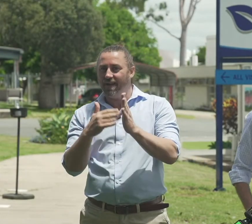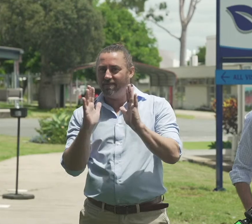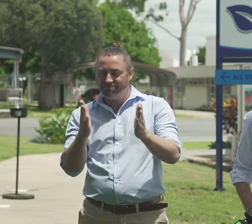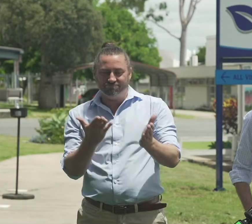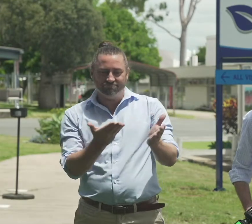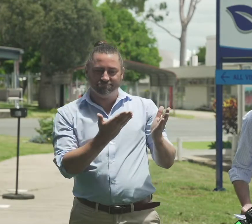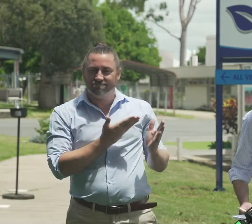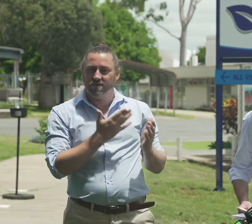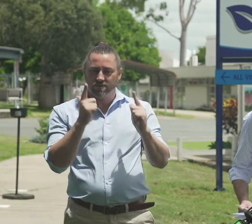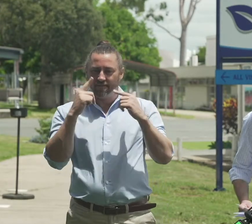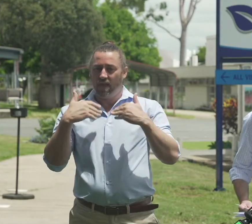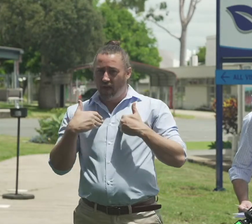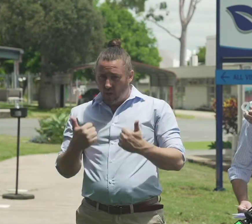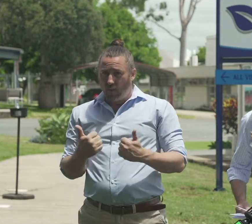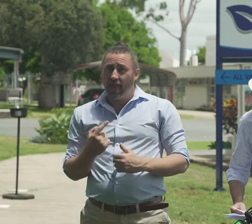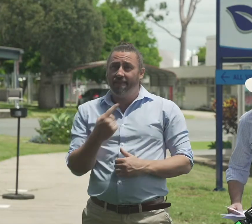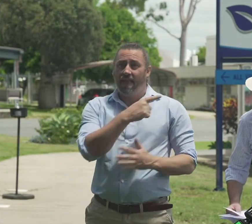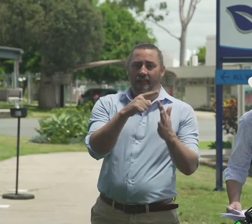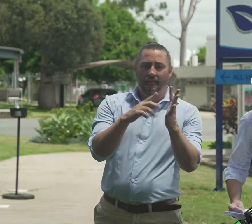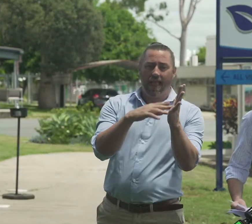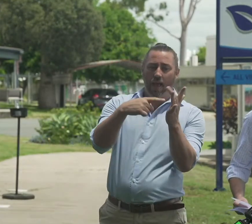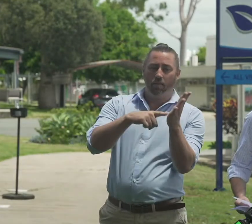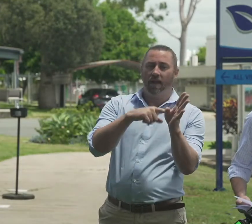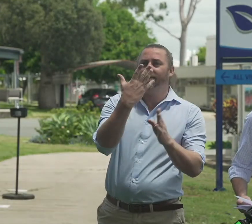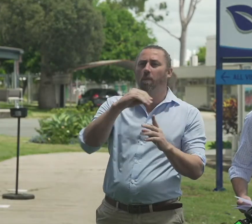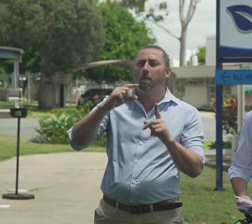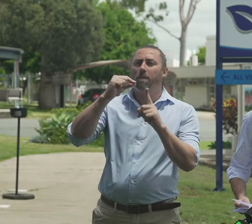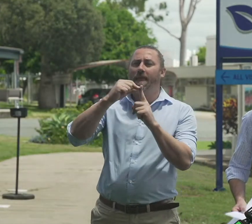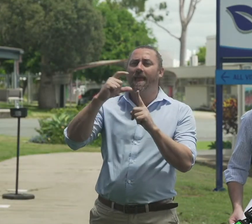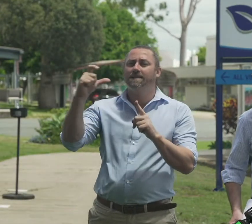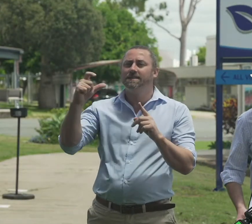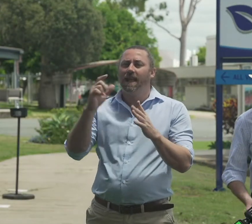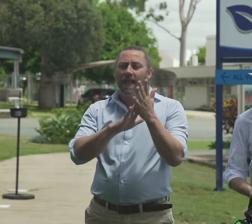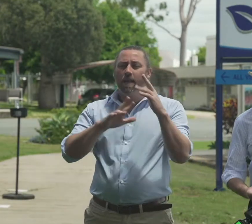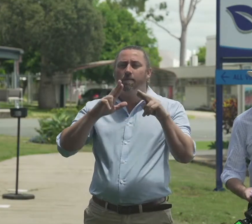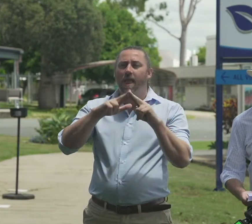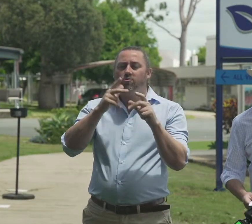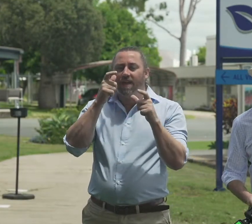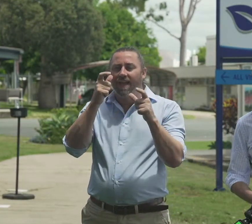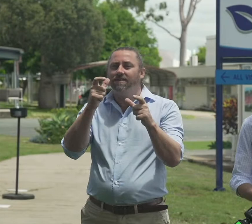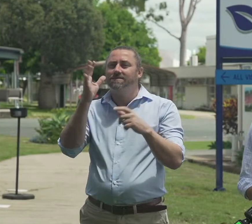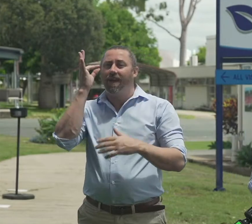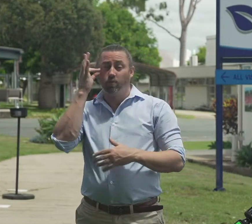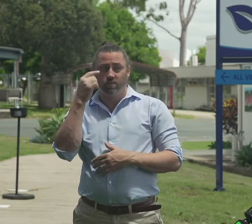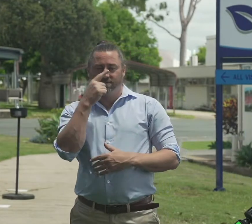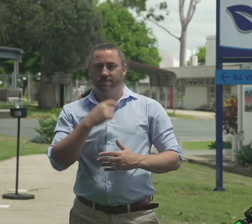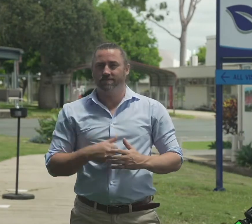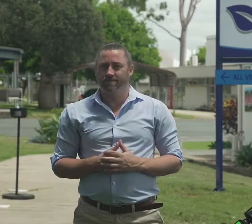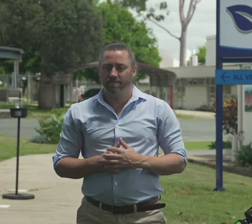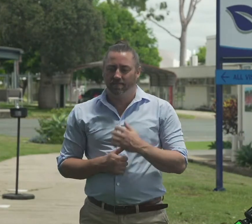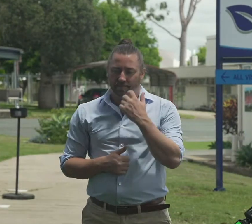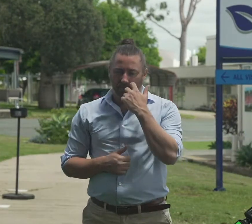Chief Health Officer, and then Emily from the PNC can say something about the return to school.